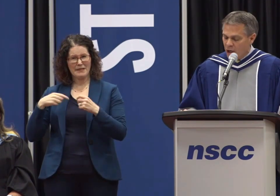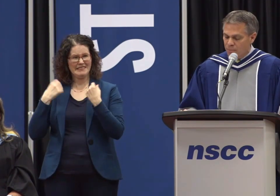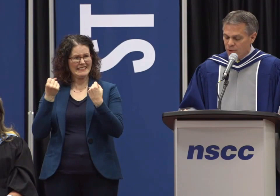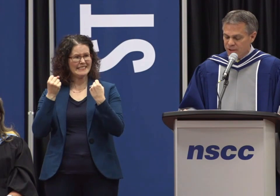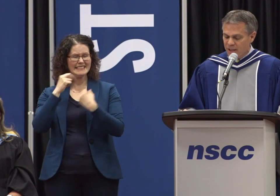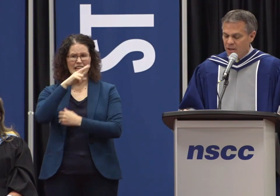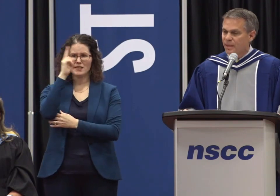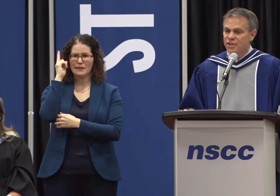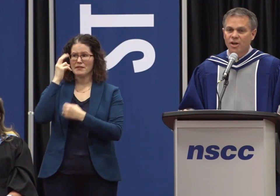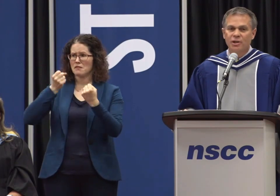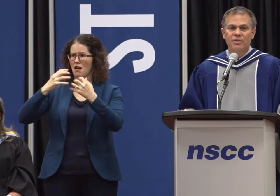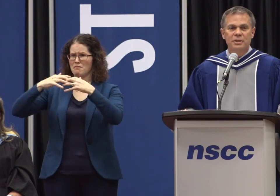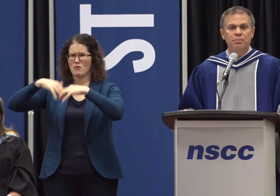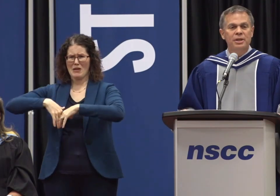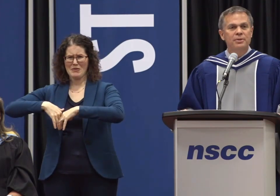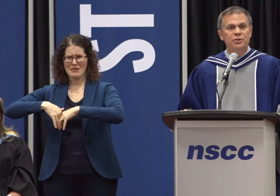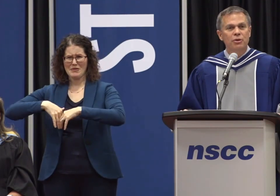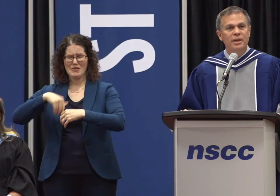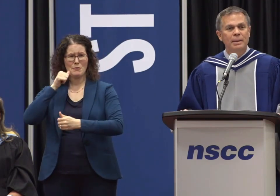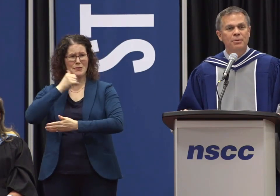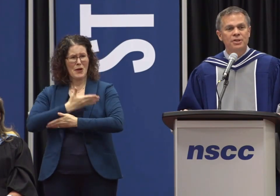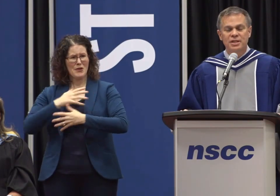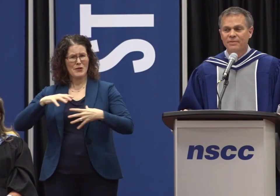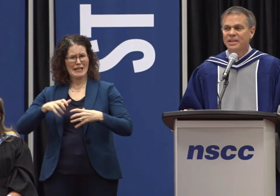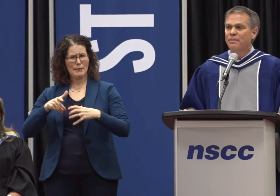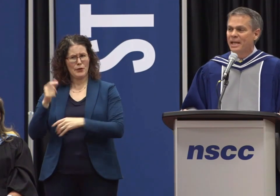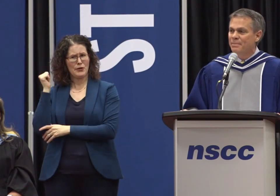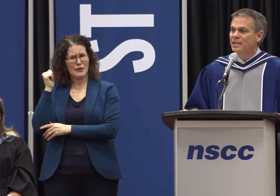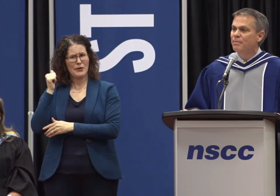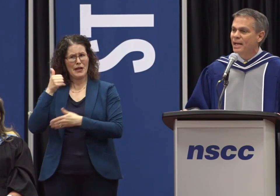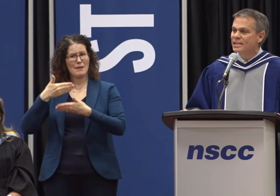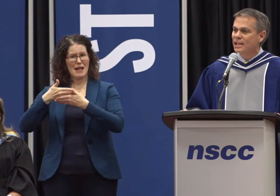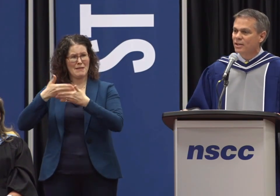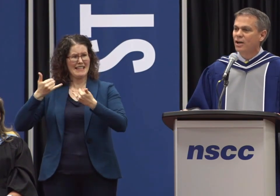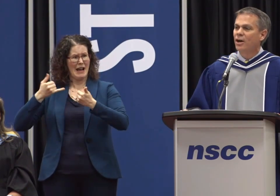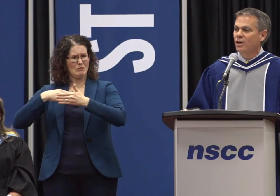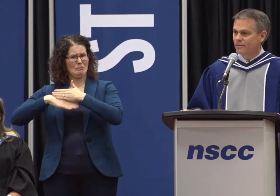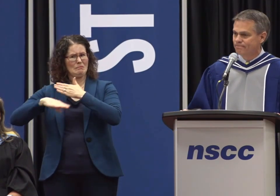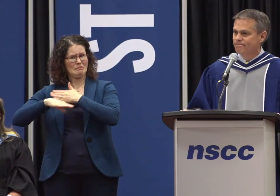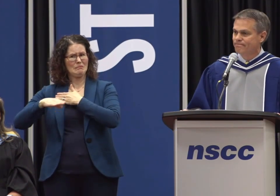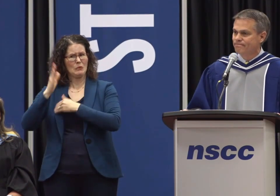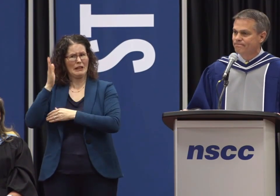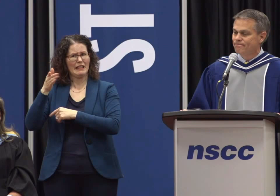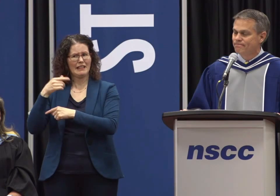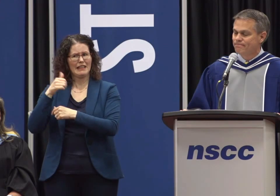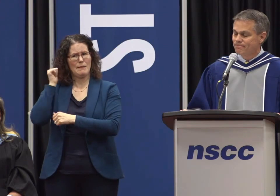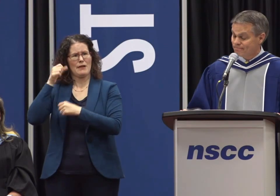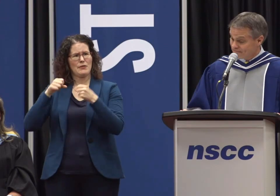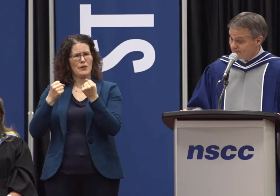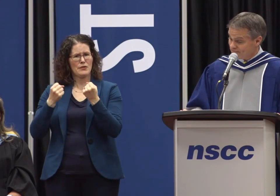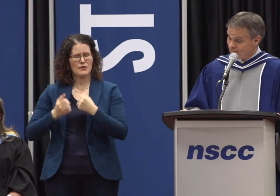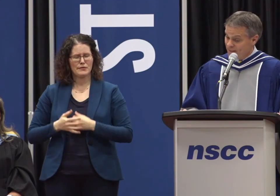Our car broke down. My daughter is in premature labor, and she's having a baby in the back seat of the car."